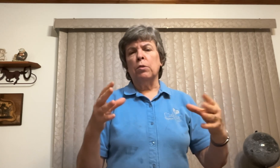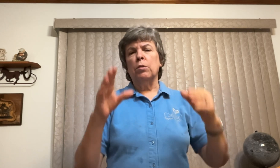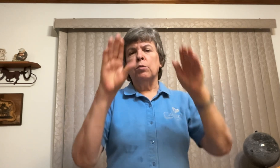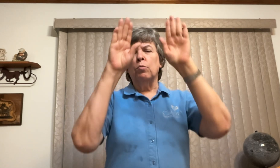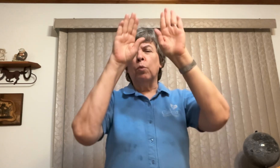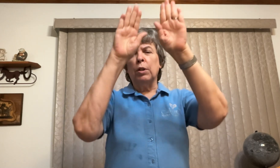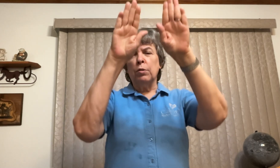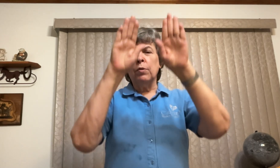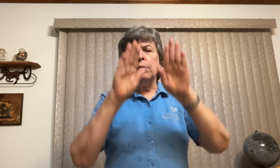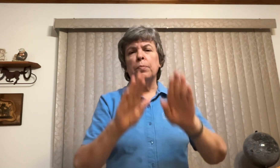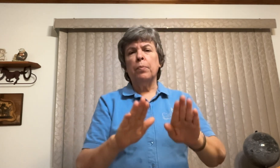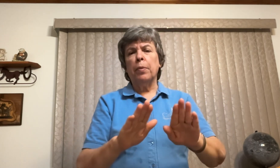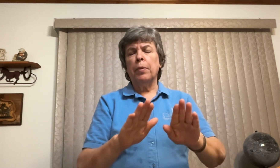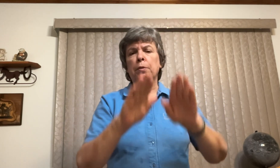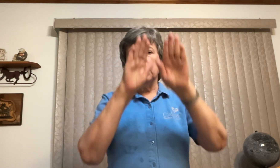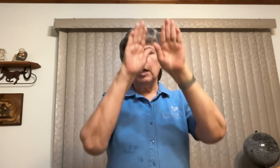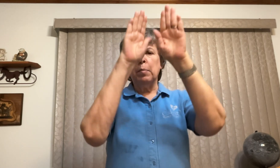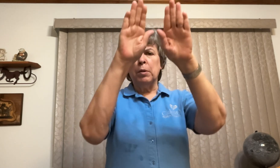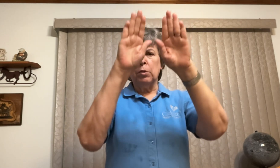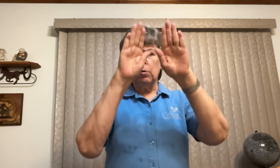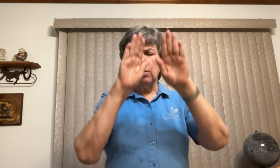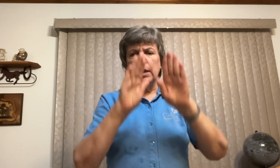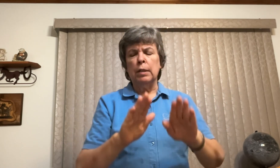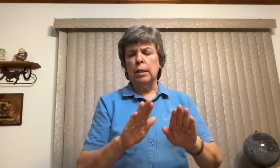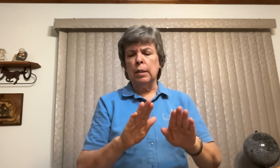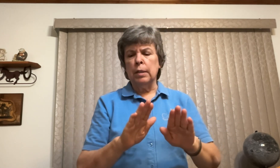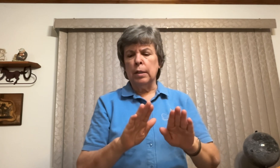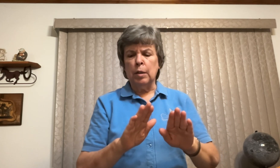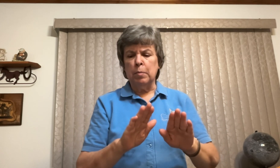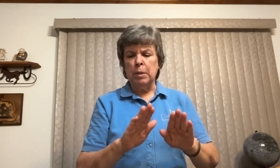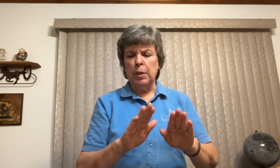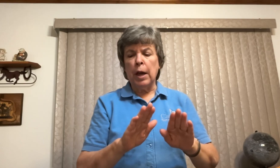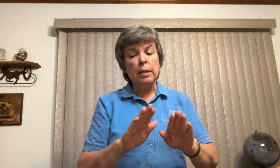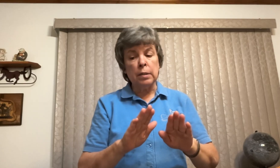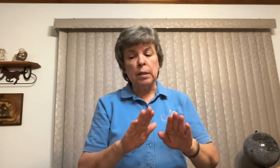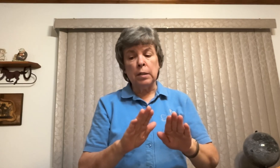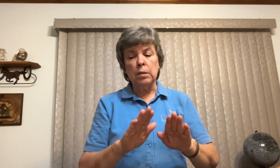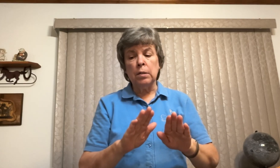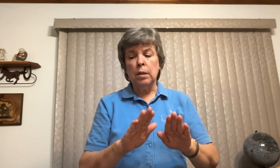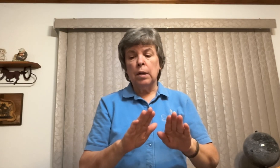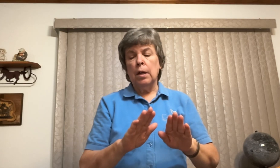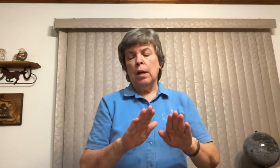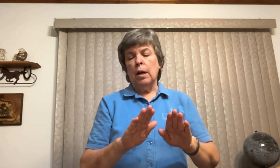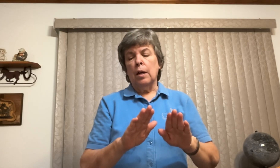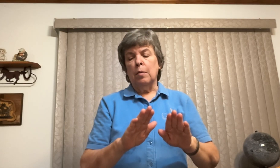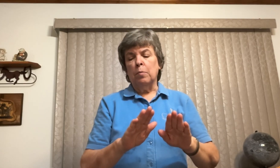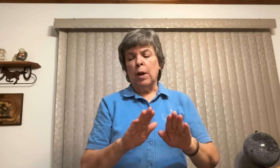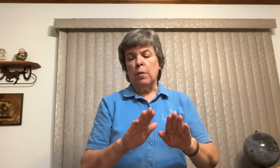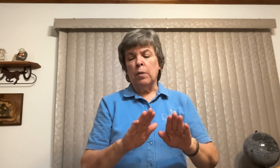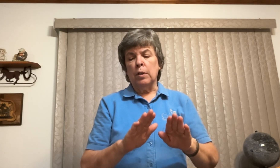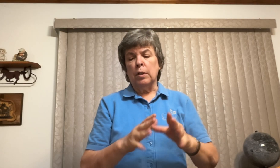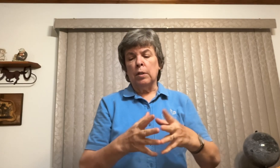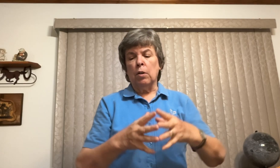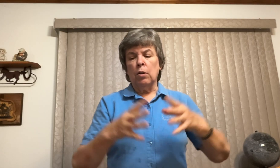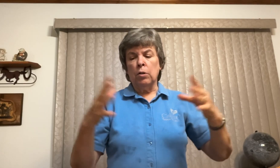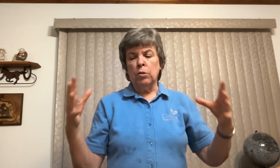do wonderful. Your name is great in that sense, rather than in a large